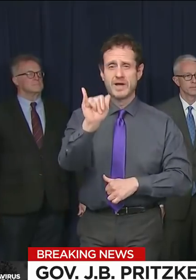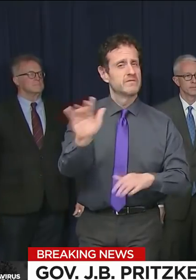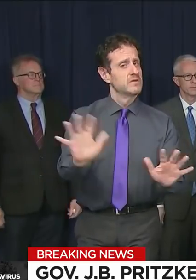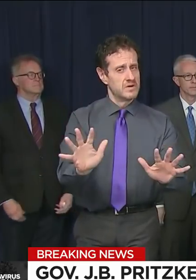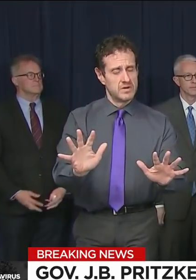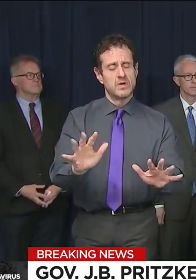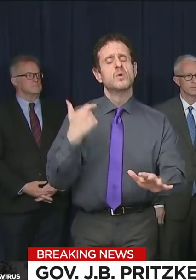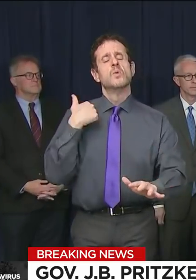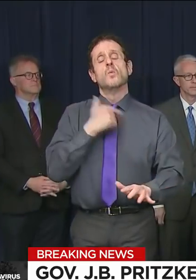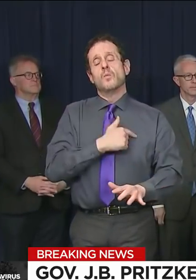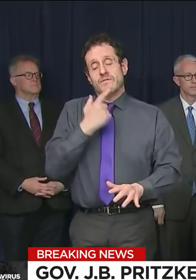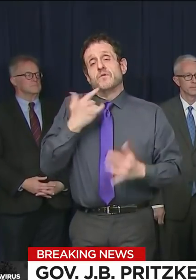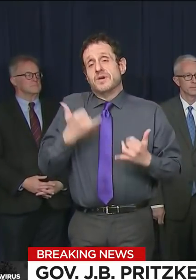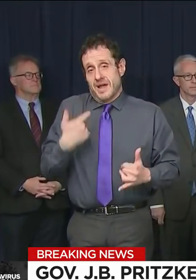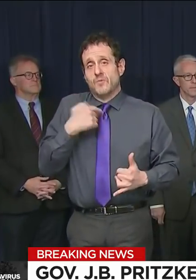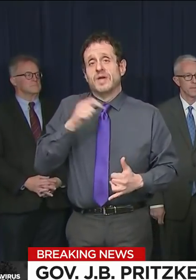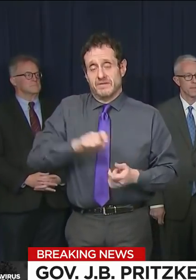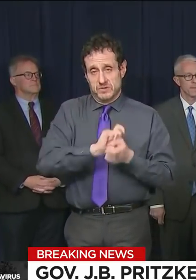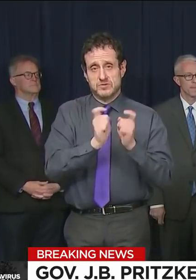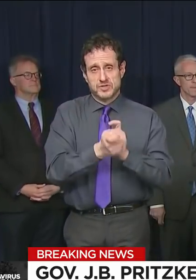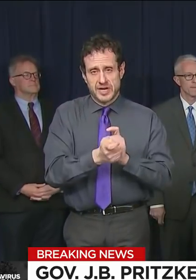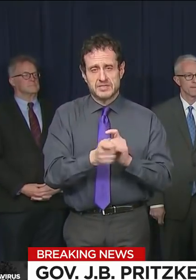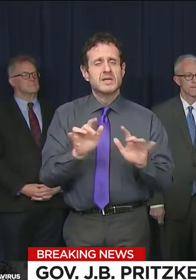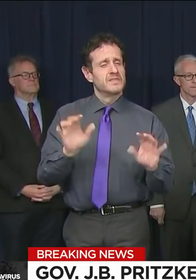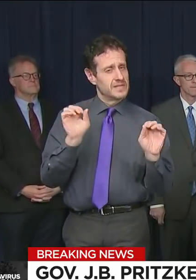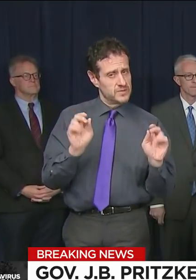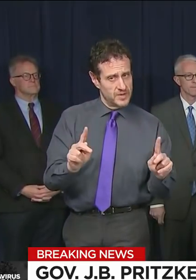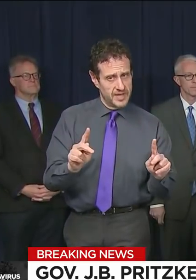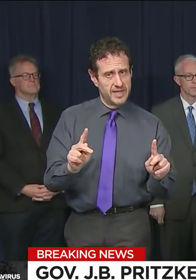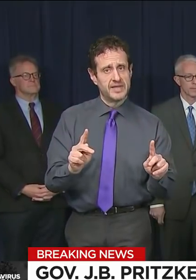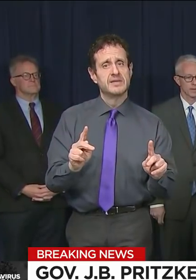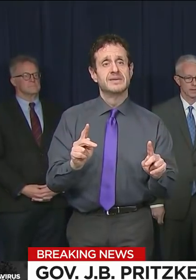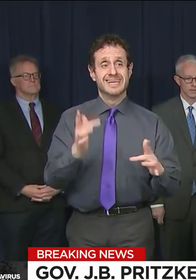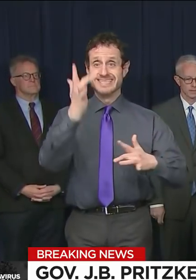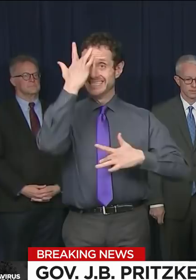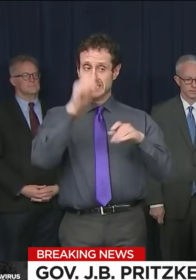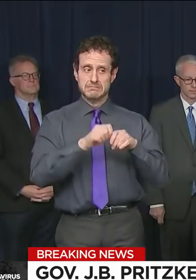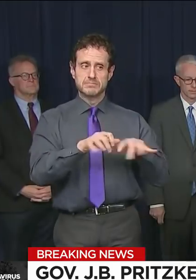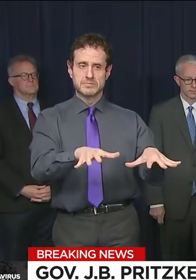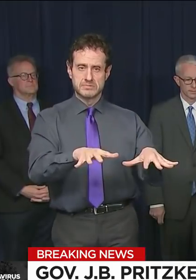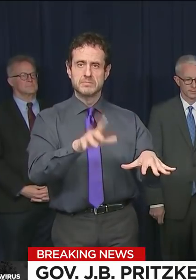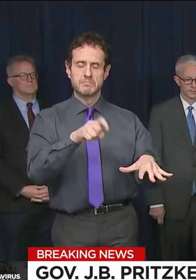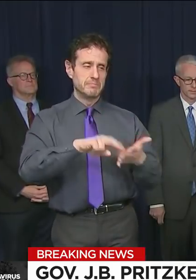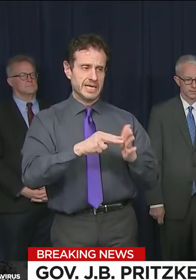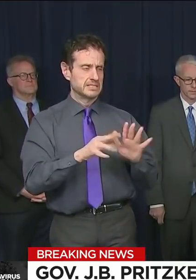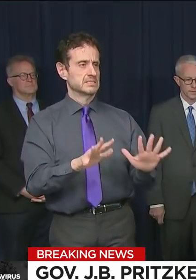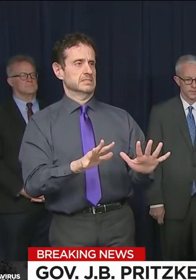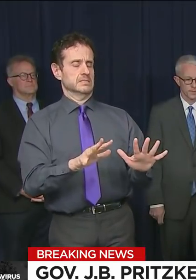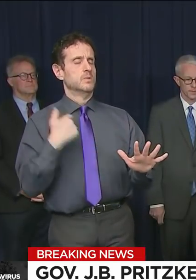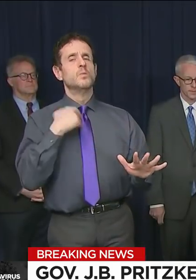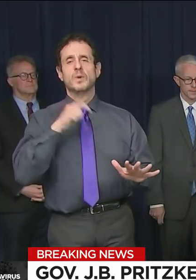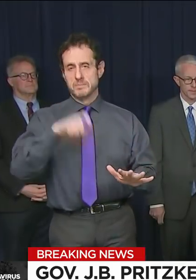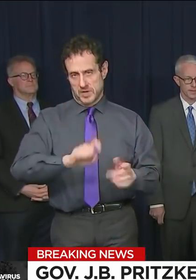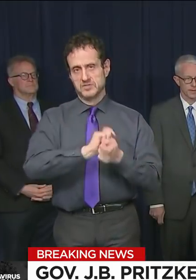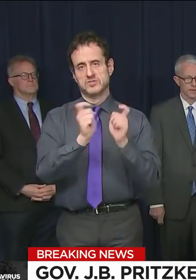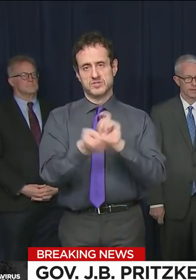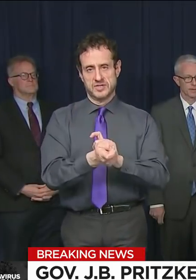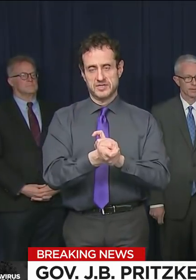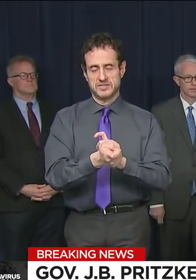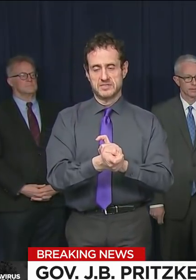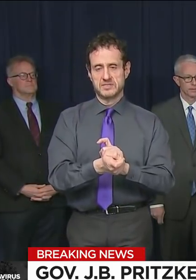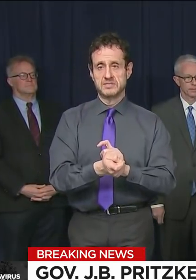that's okay. Any event of this magnitude should force us to change. We here in Illinois